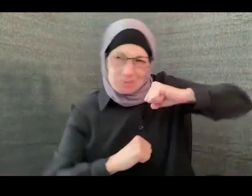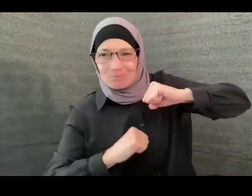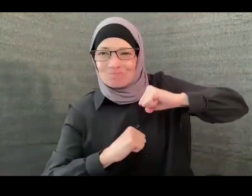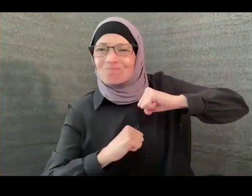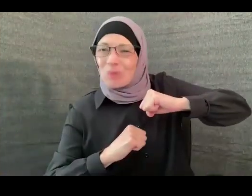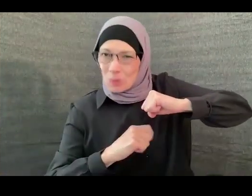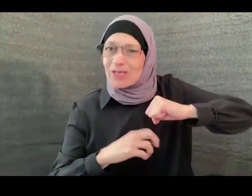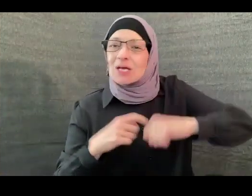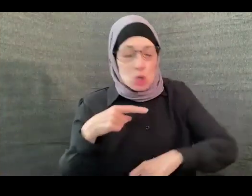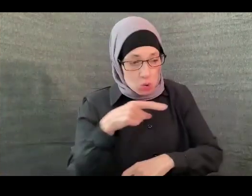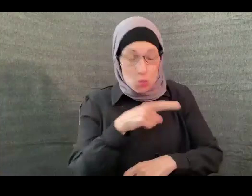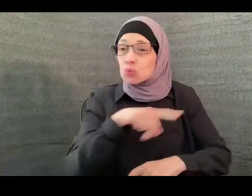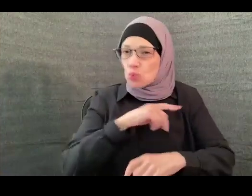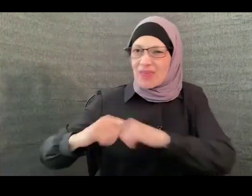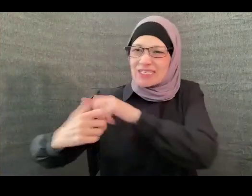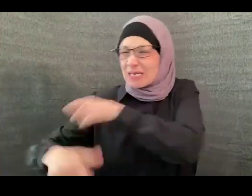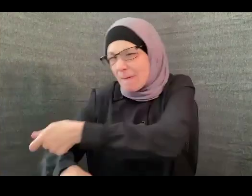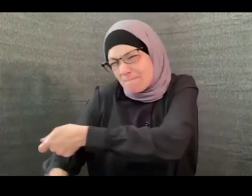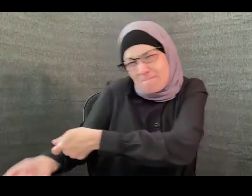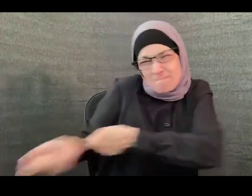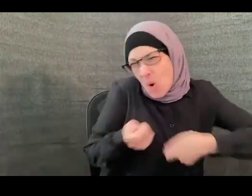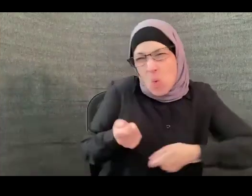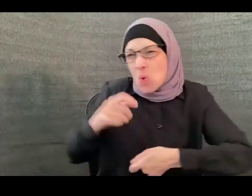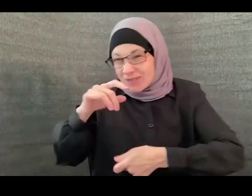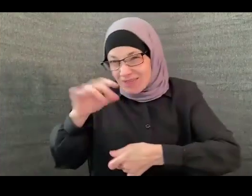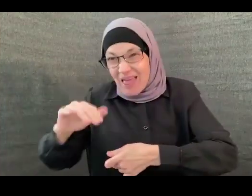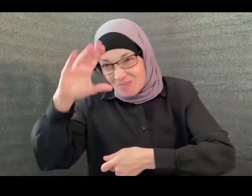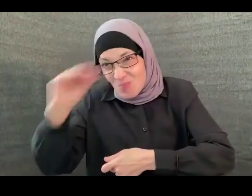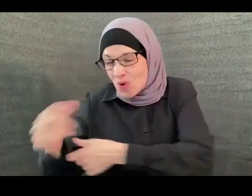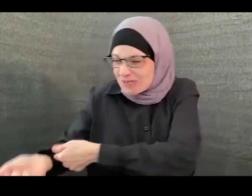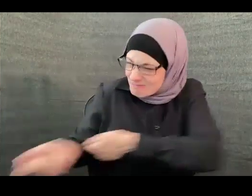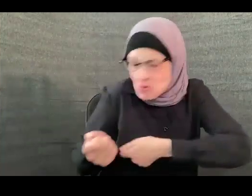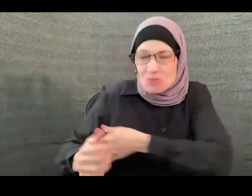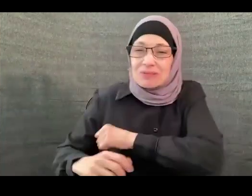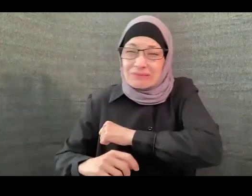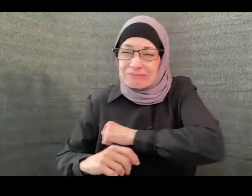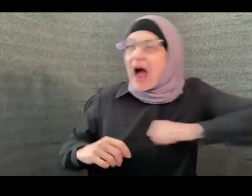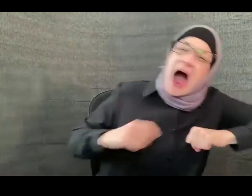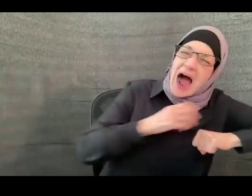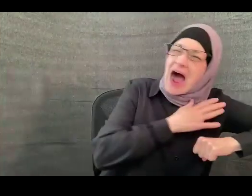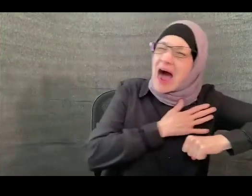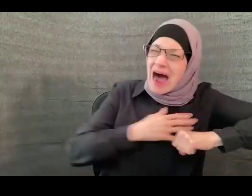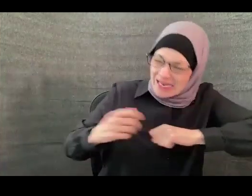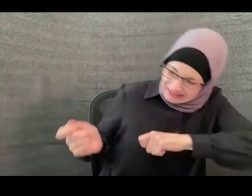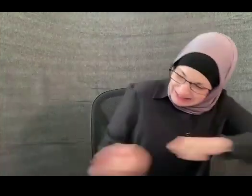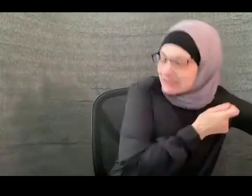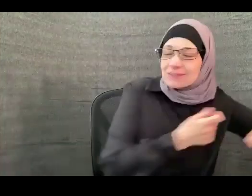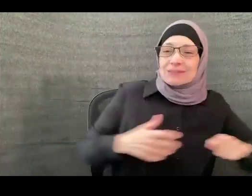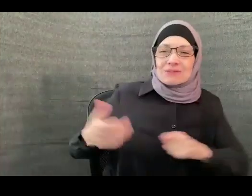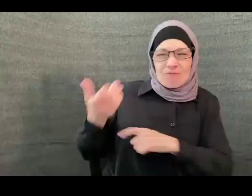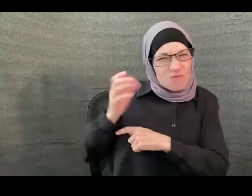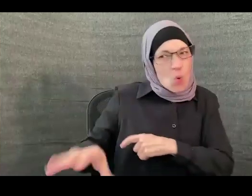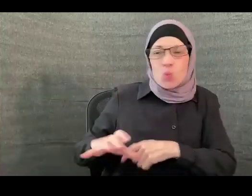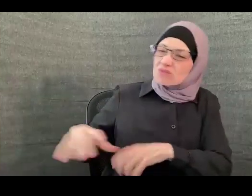So people who migrated from Mecca to Medina were very powerful in their faith. They were